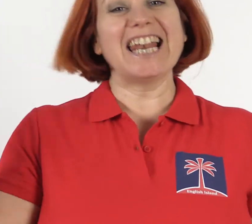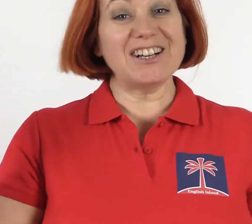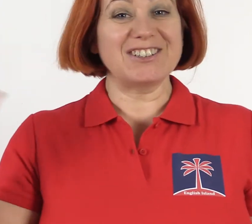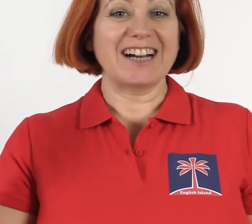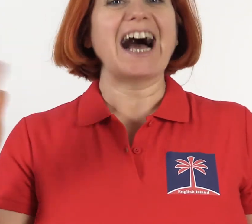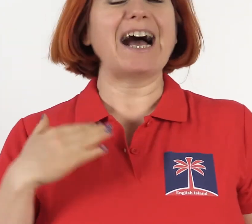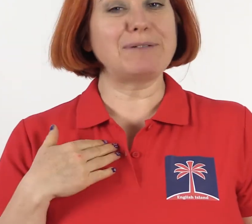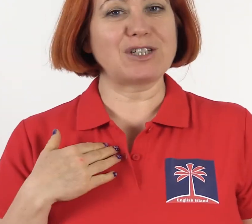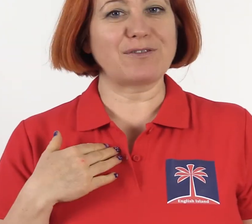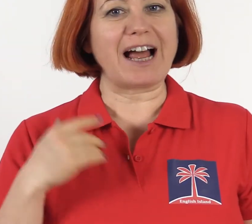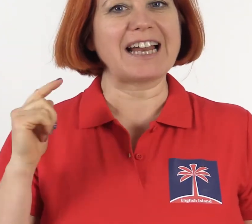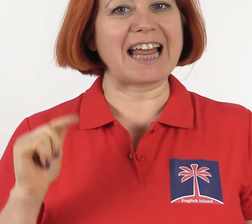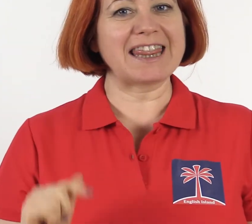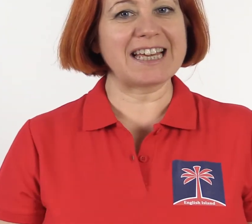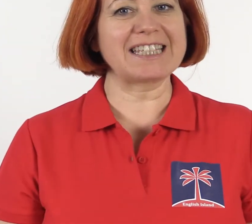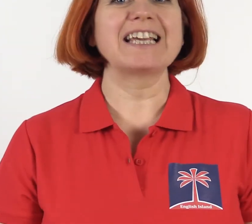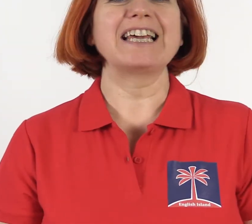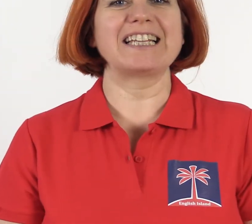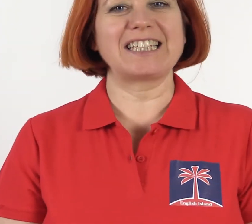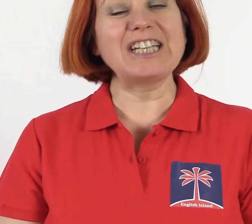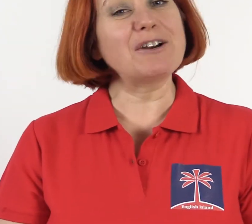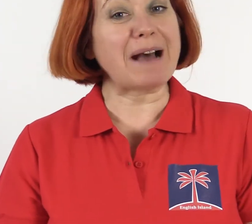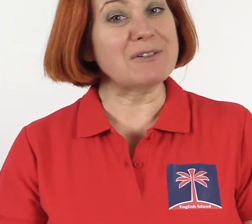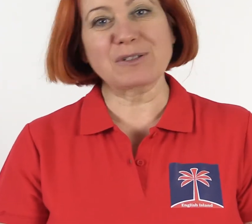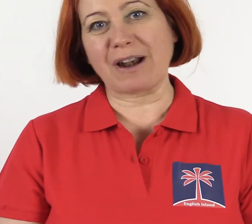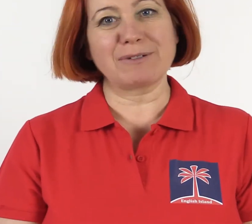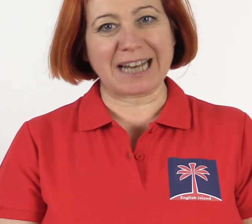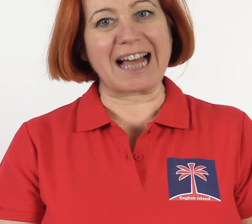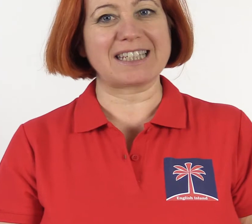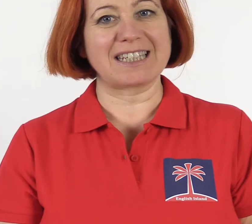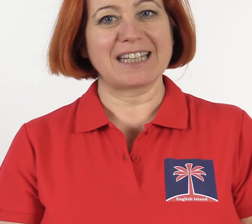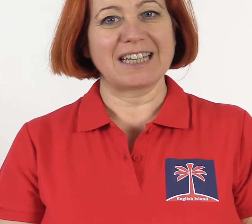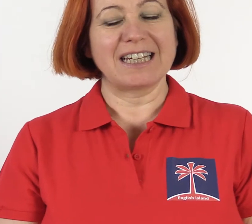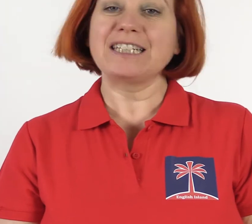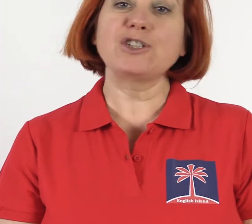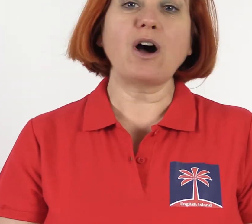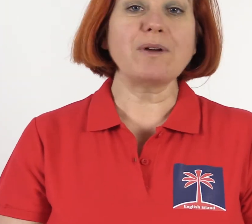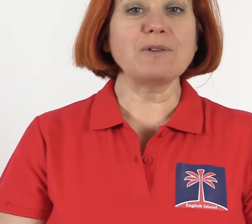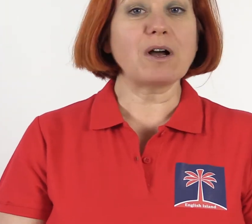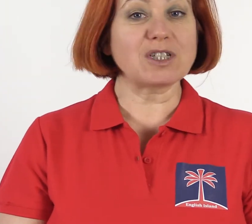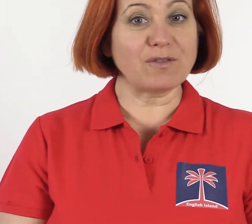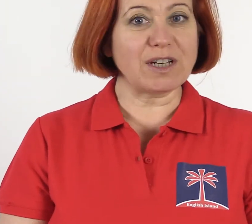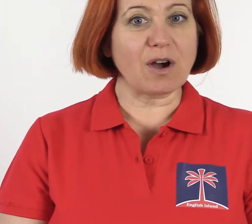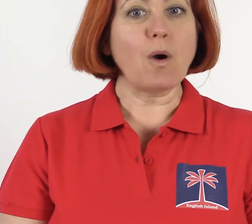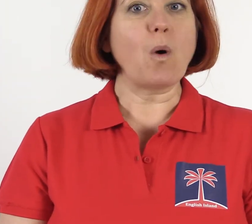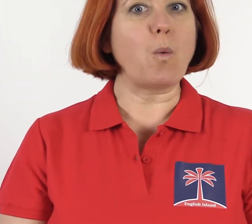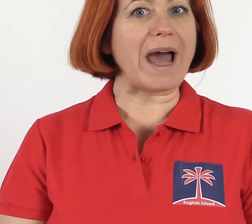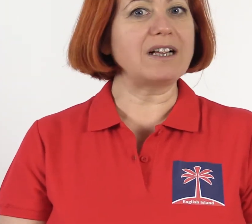Hello, I'm Teacher Fran, and this is Teacher Manu's grammar class. Did you already watch the video, Well